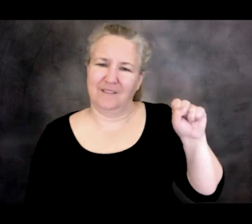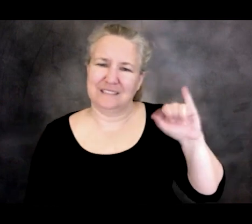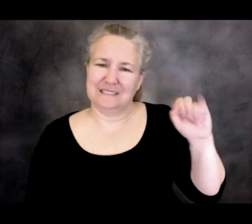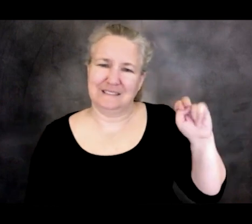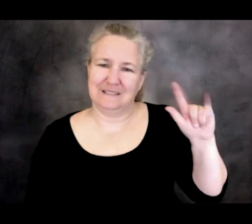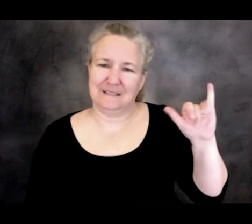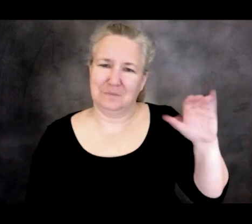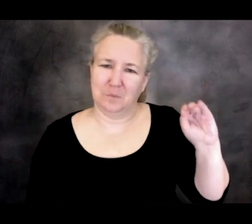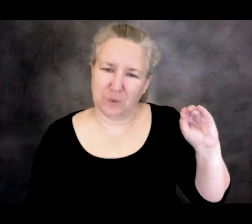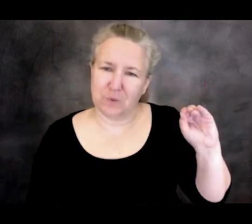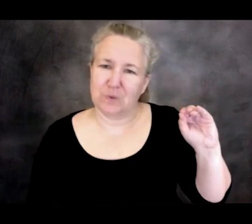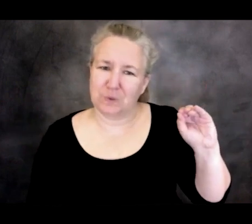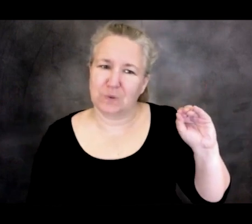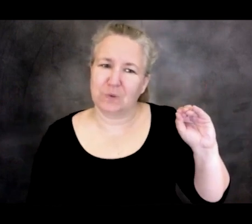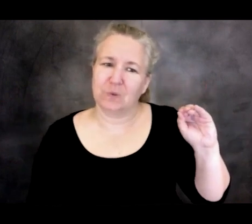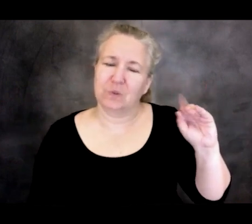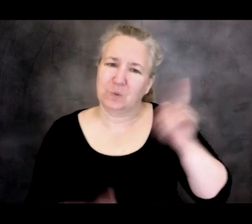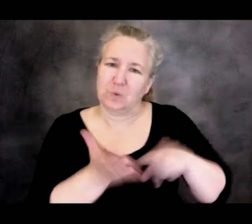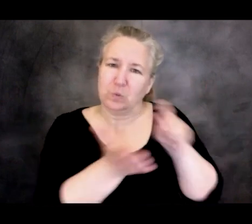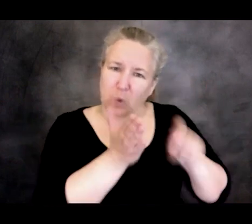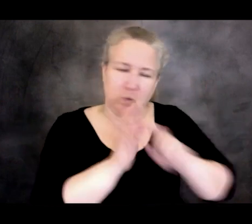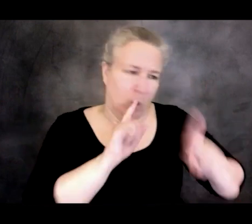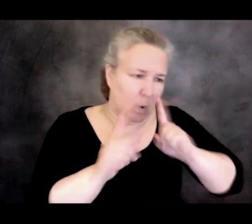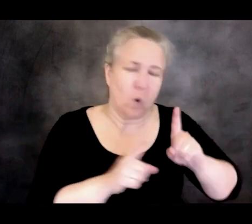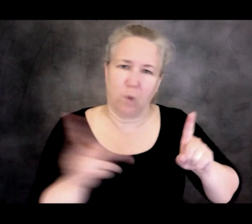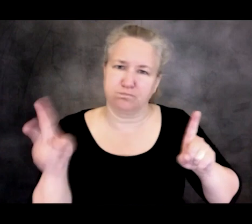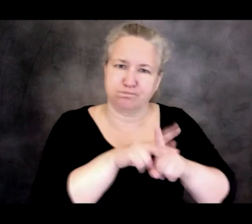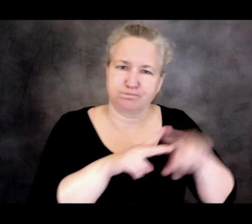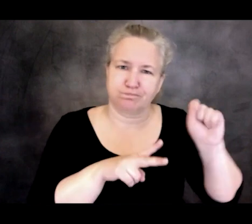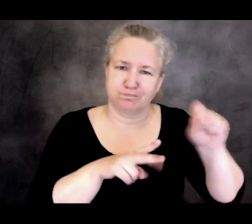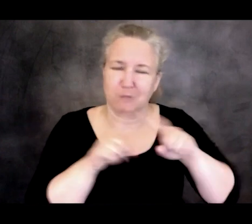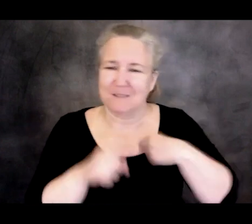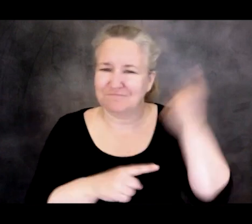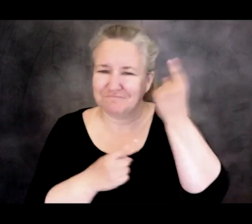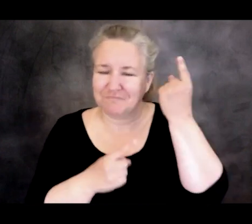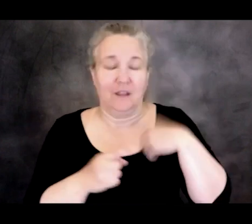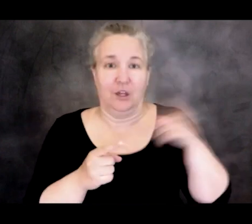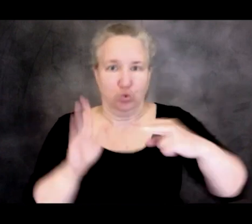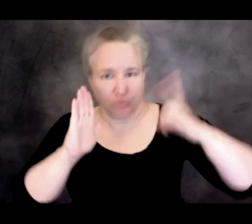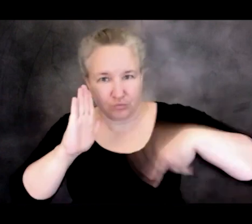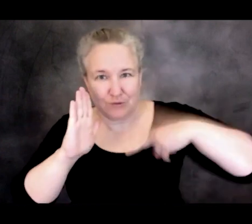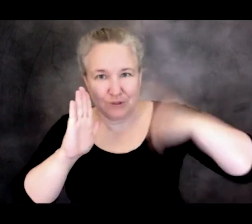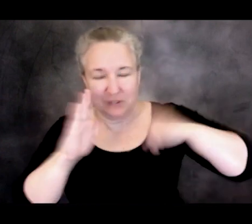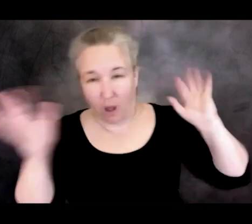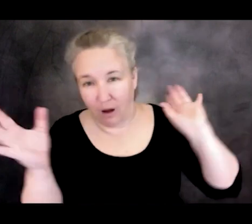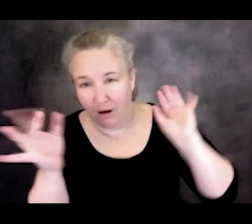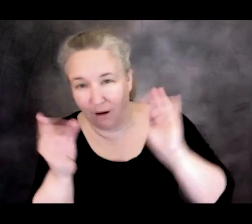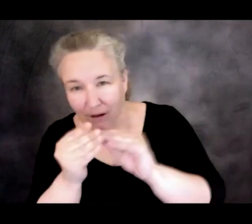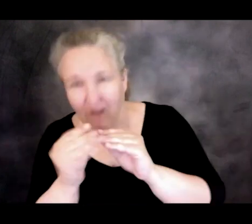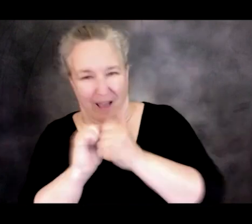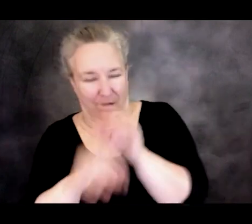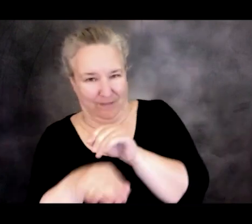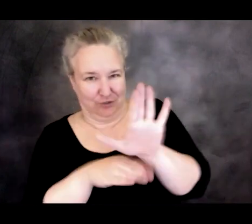ethnography that you do, the in-depth interviews, but I'm wondering, just all this reading, how it's helping shape this new